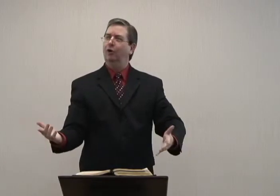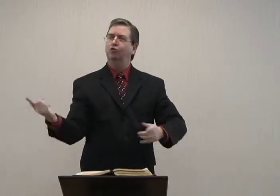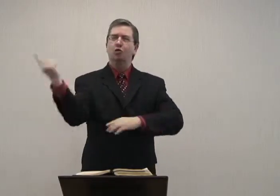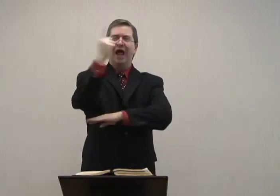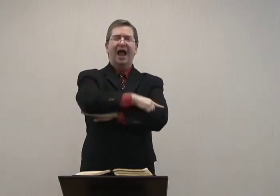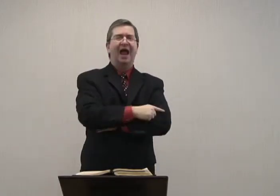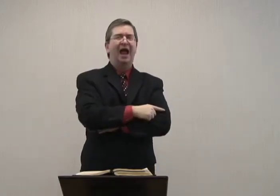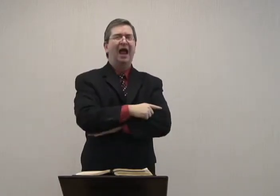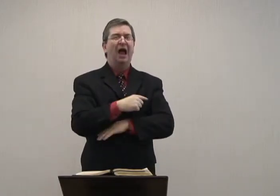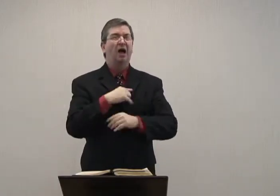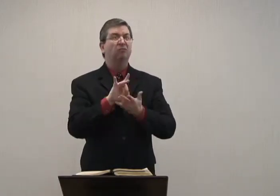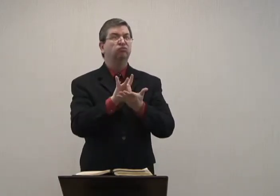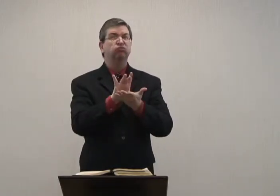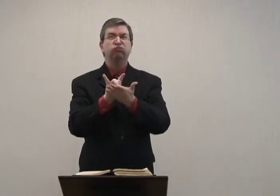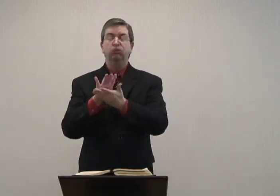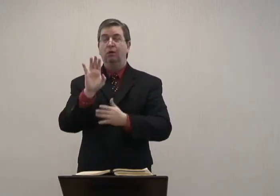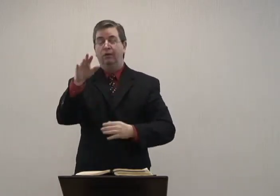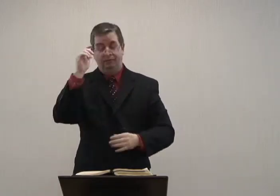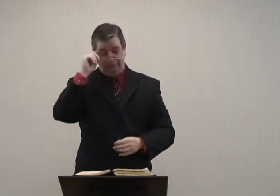And help teach. Same here.